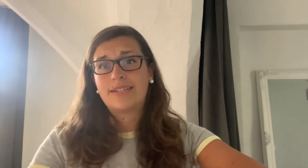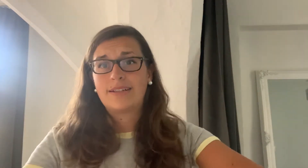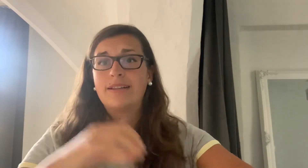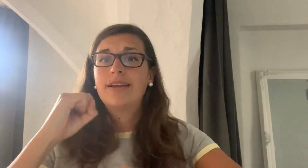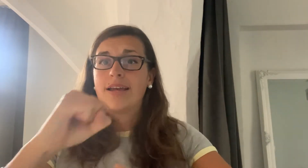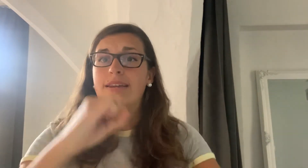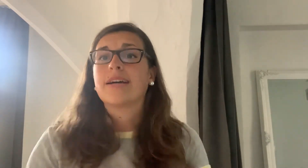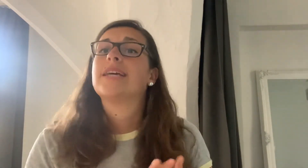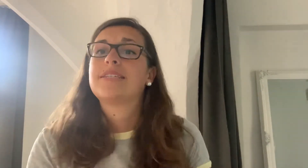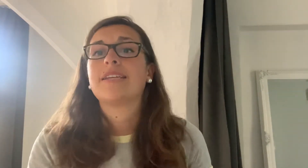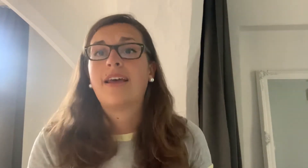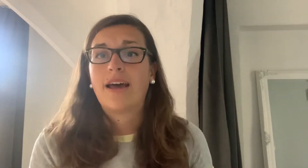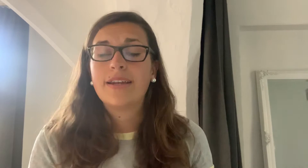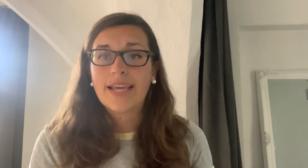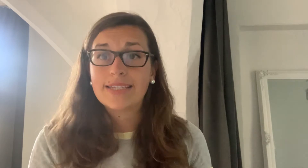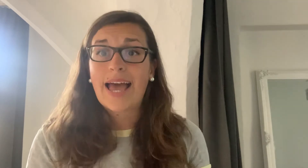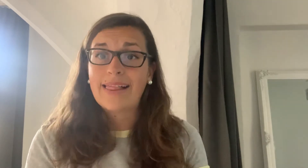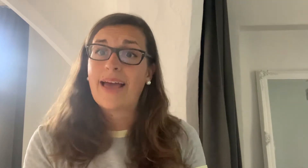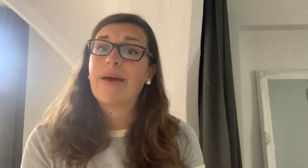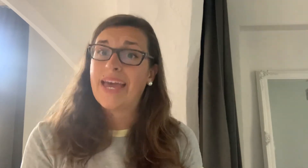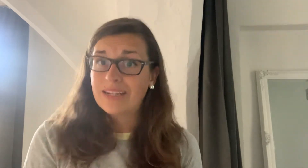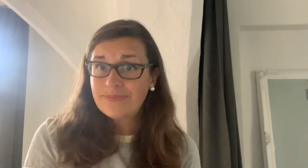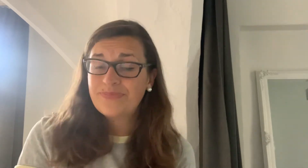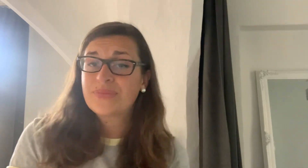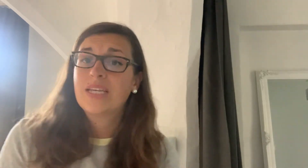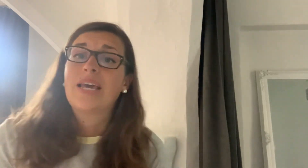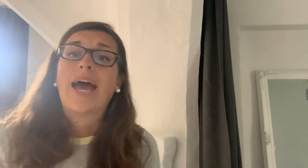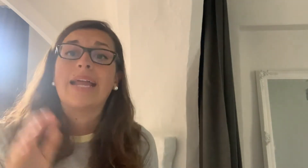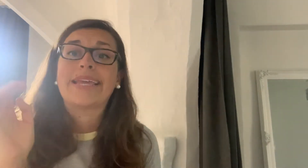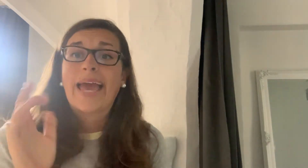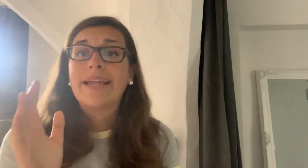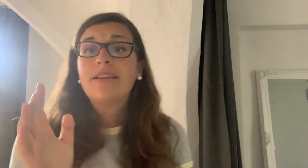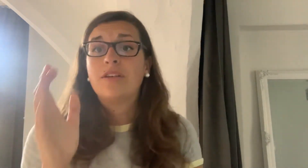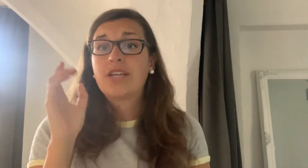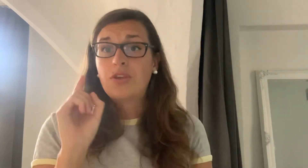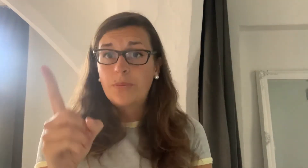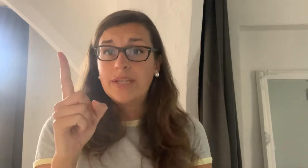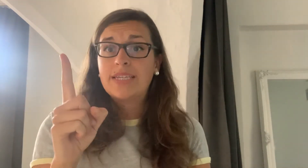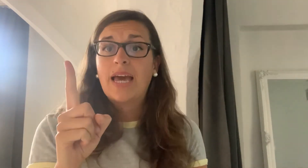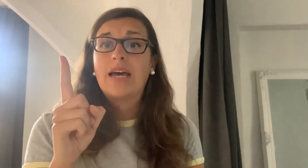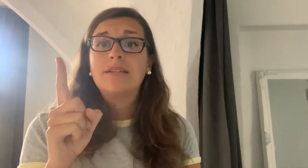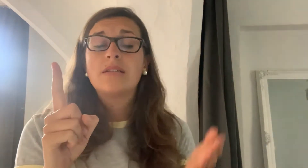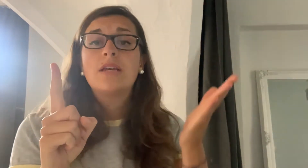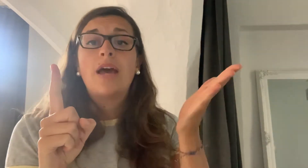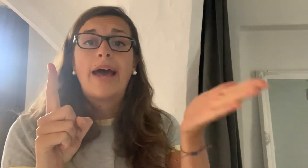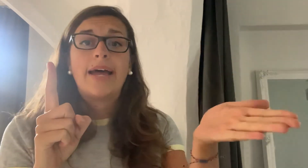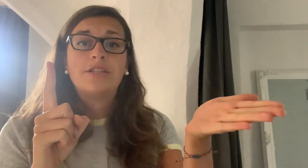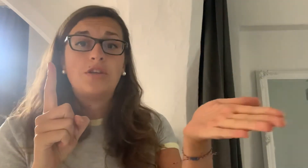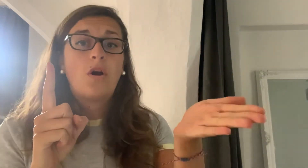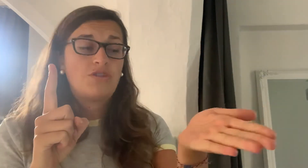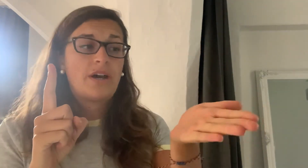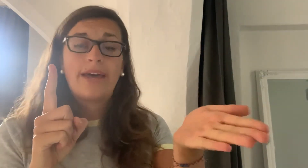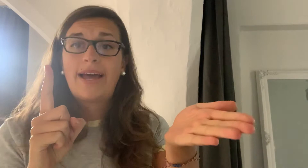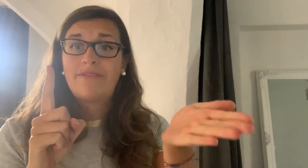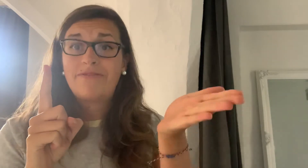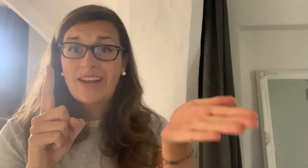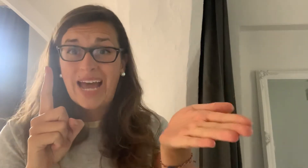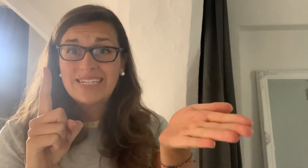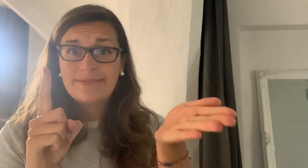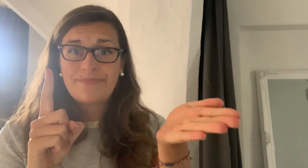little nugget to learn is L, M, N. And again, you take your pointing hand and you hold your other hand flat, and